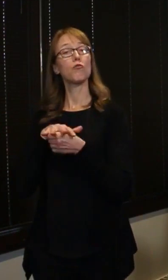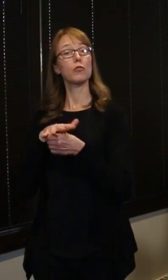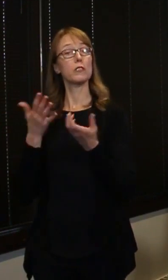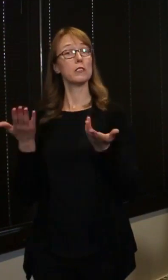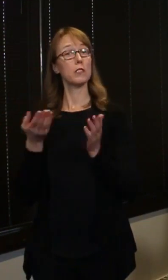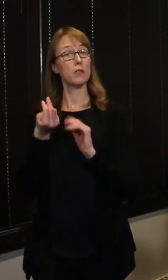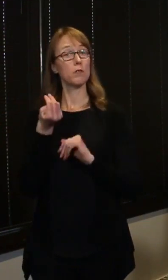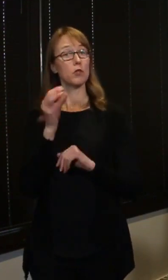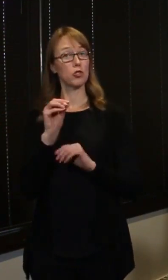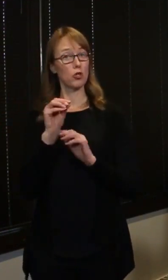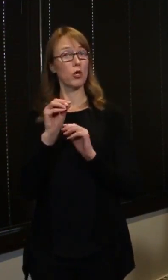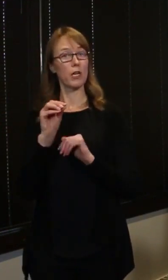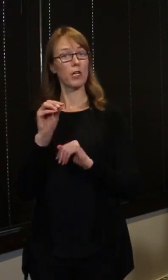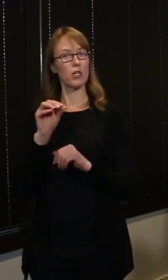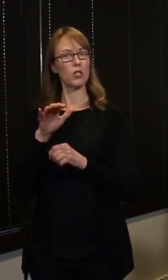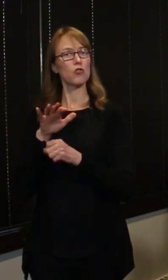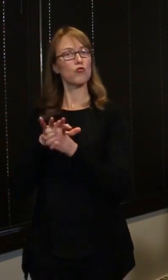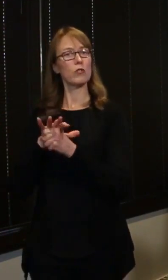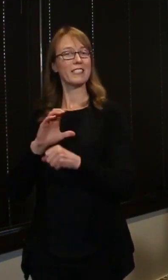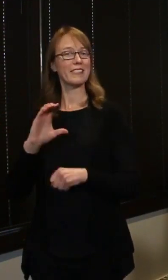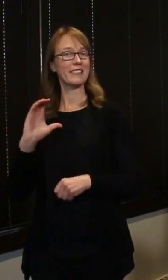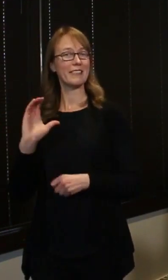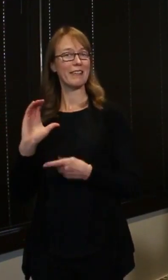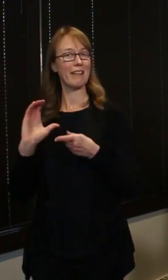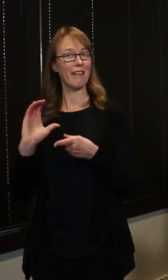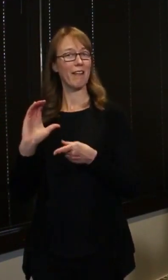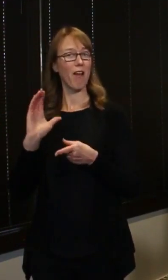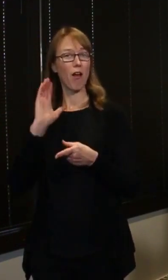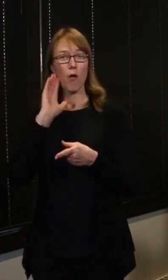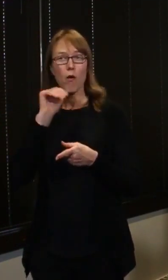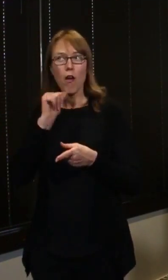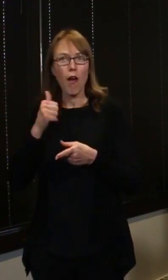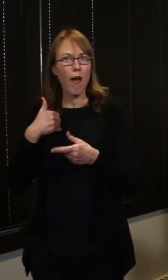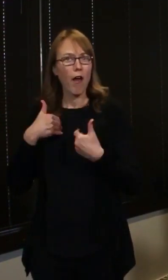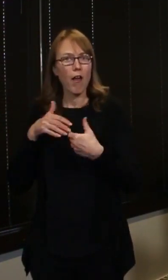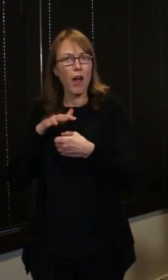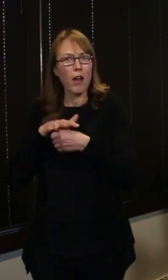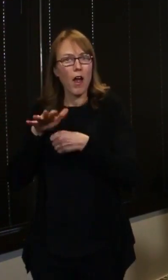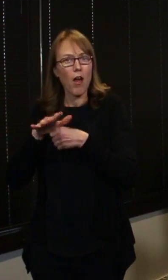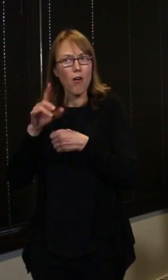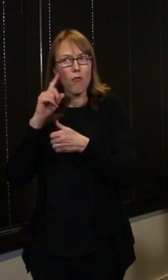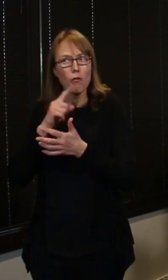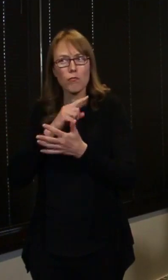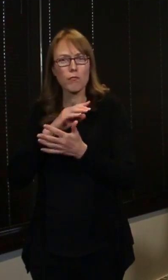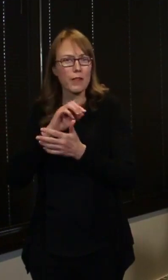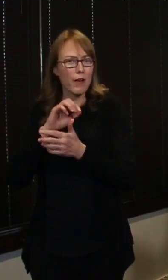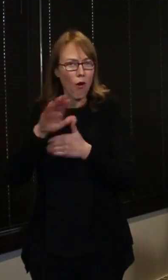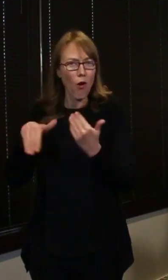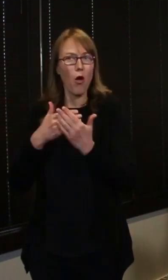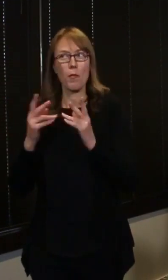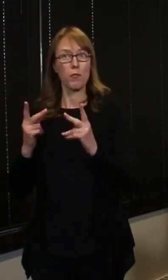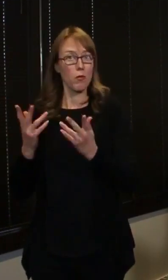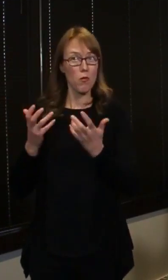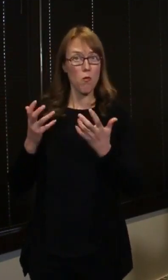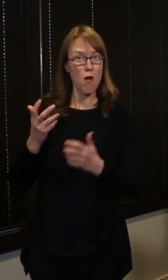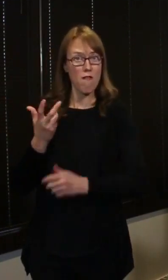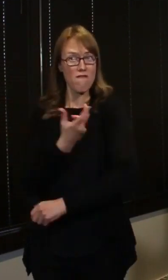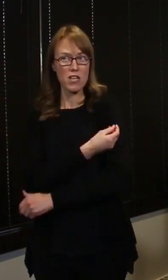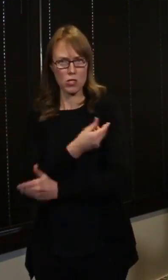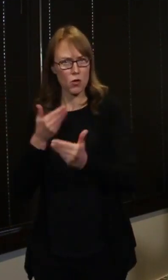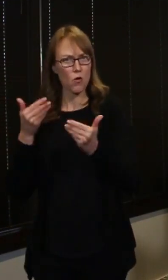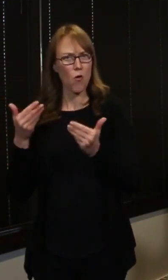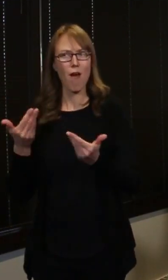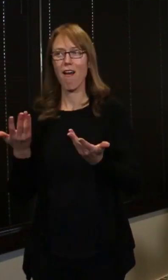map, is still not going to have enough. And that will make it hard to sufficiently increase the rate of